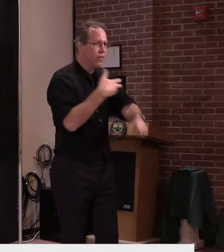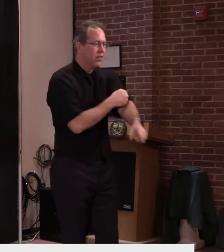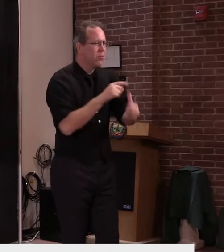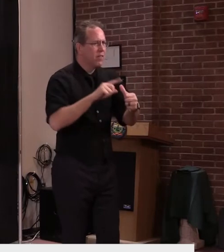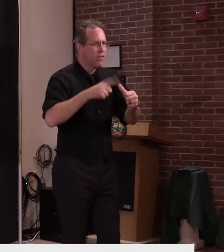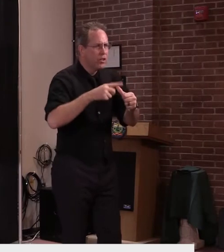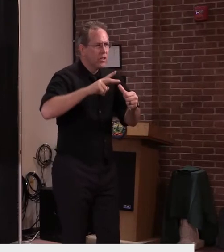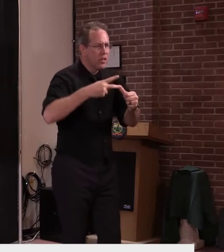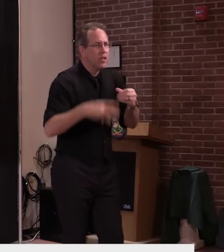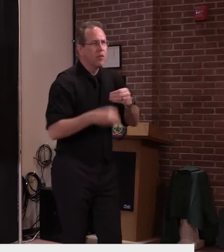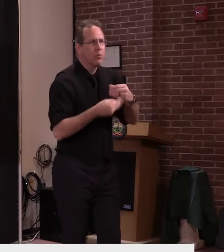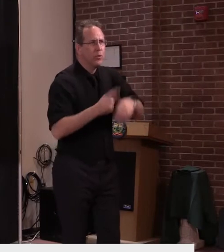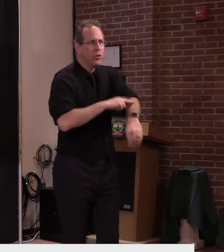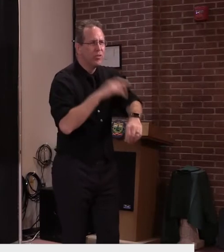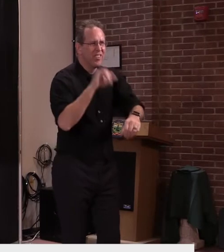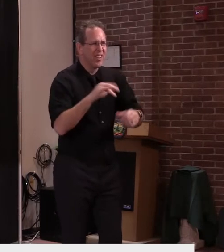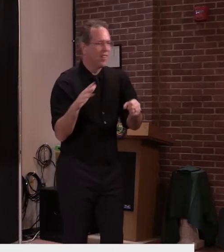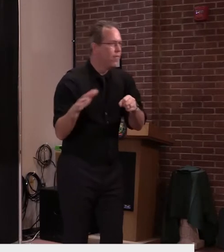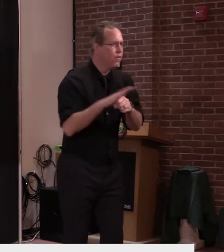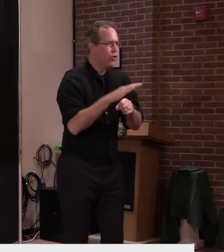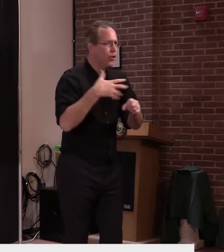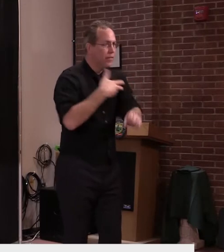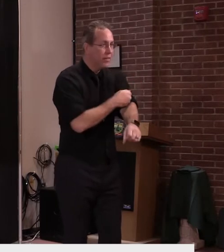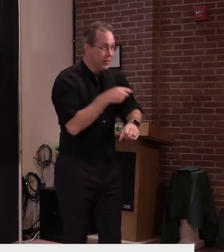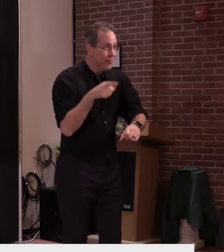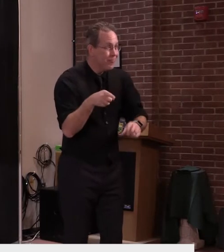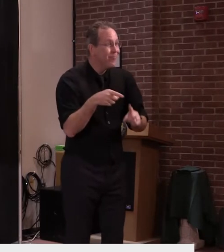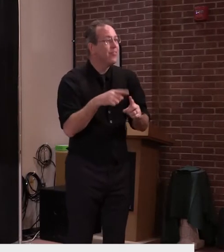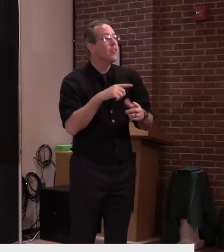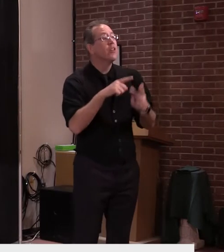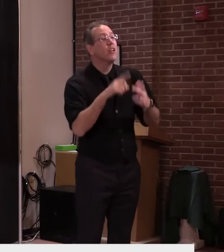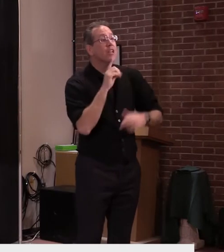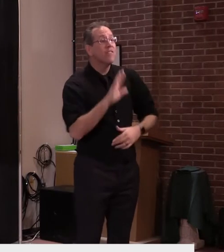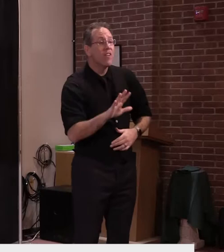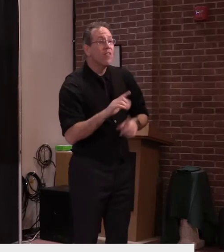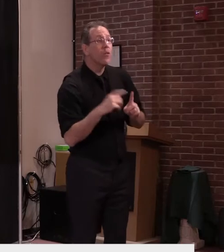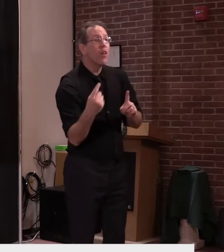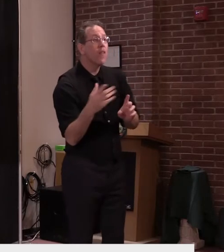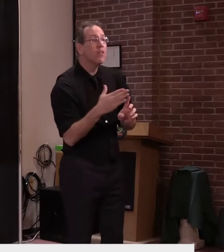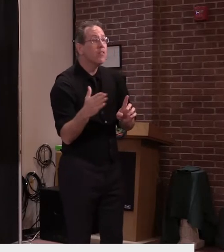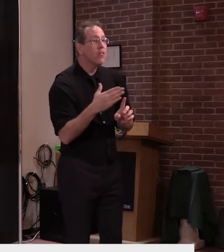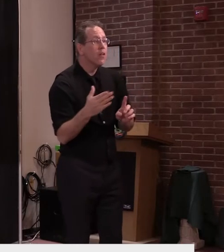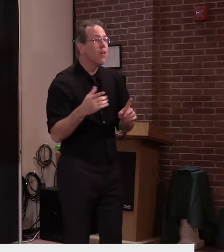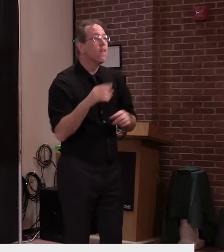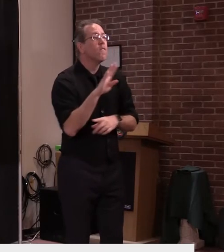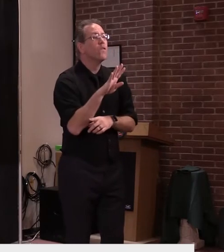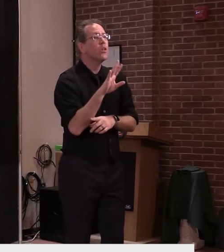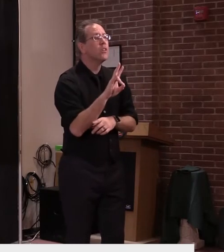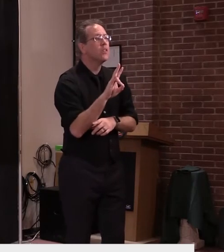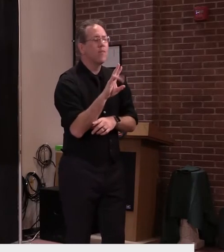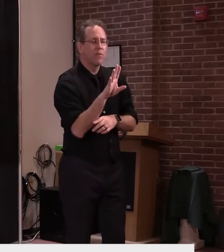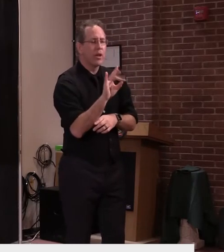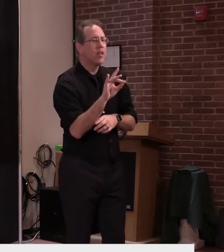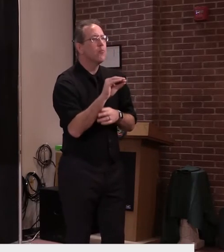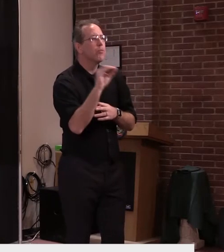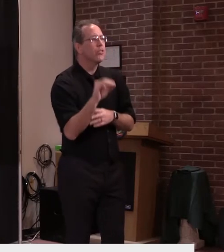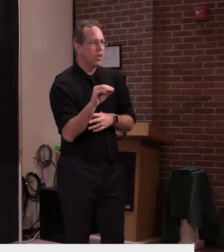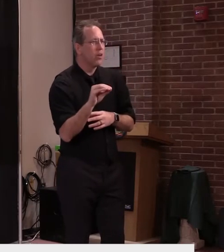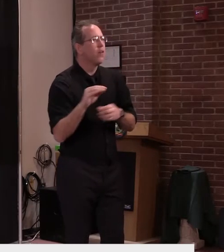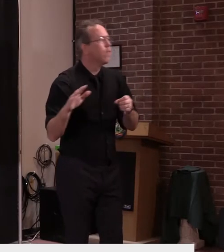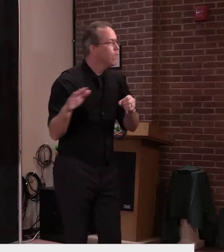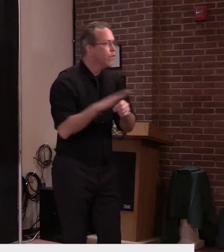For children in the age range 5 to 11, 48% are now fully vaccinated and up to